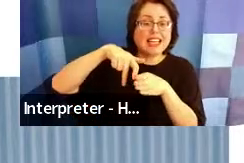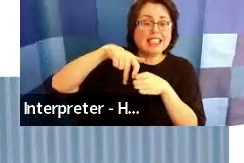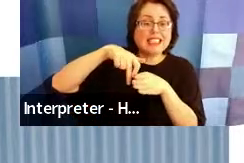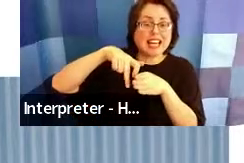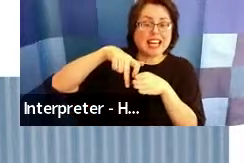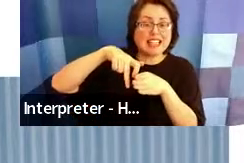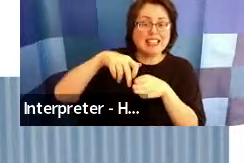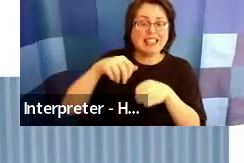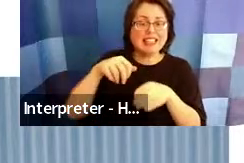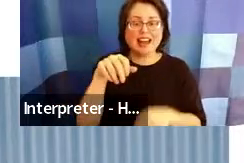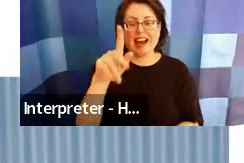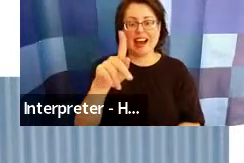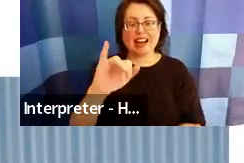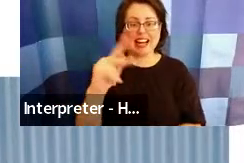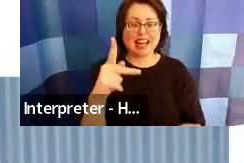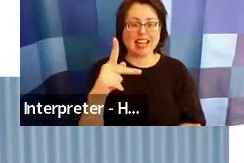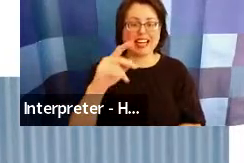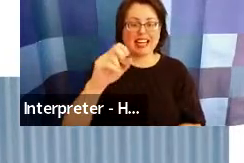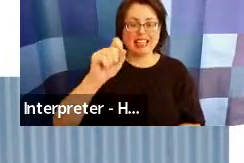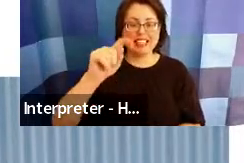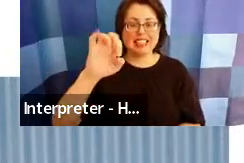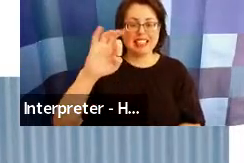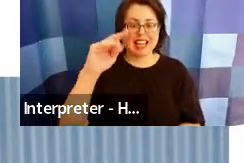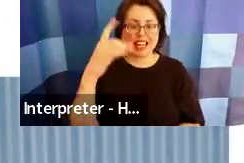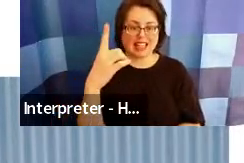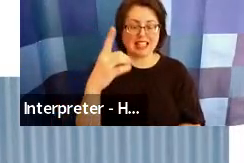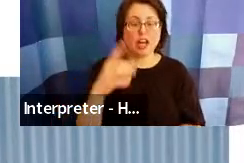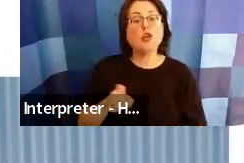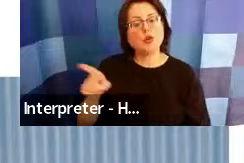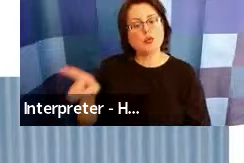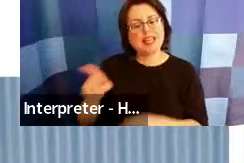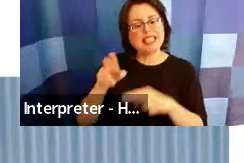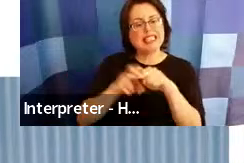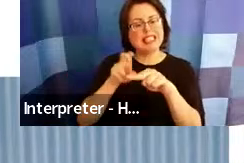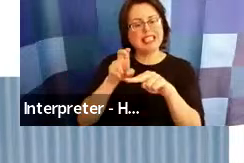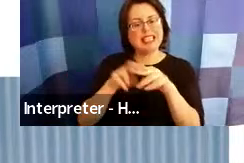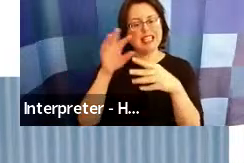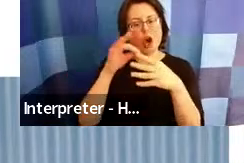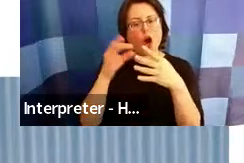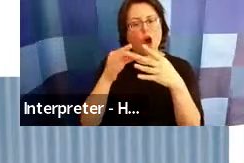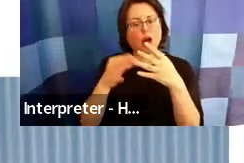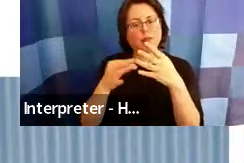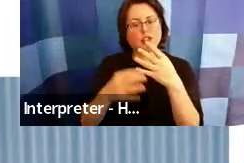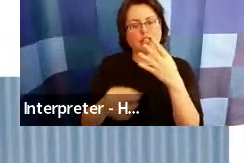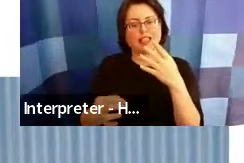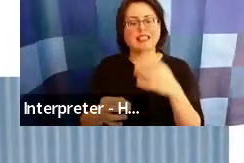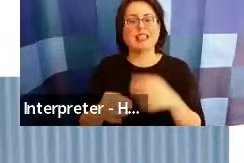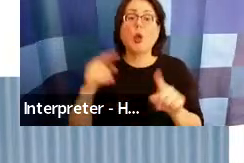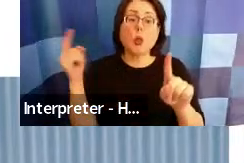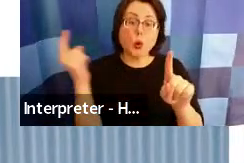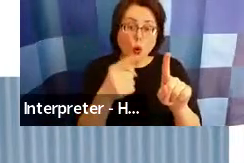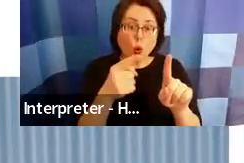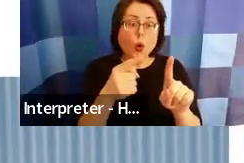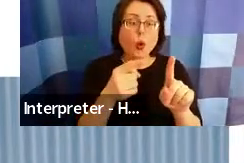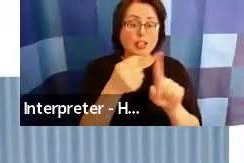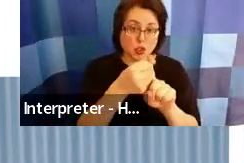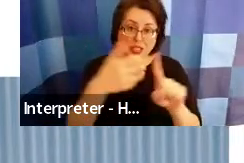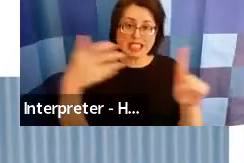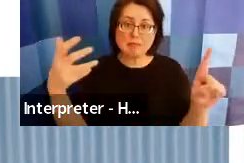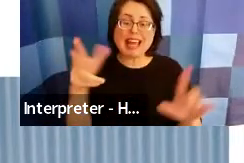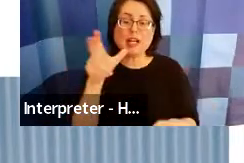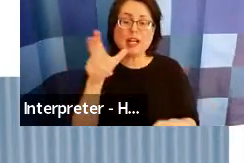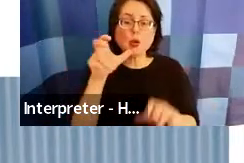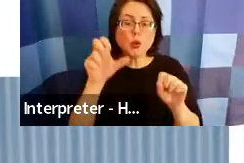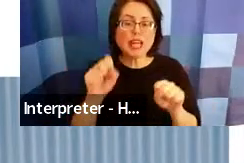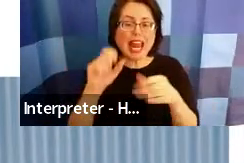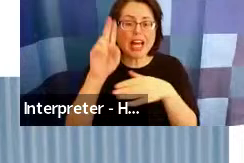Max 2.3. The 5 bullets read, Seated option of Spin's 2-wheeled scooter. Goal, expand who can use shared